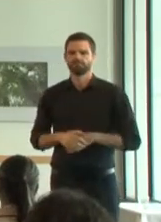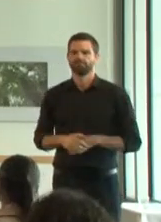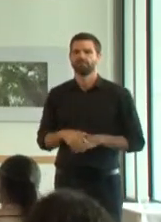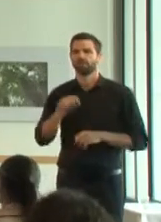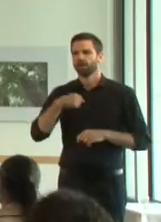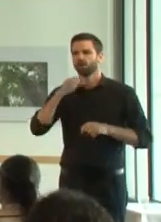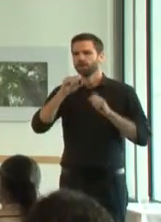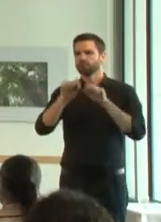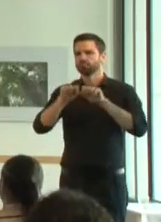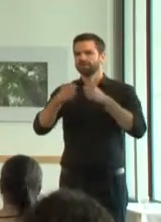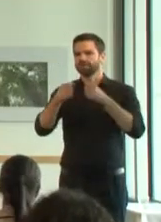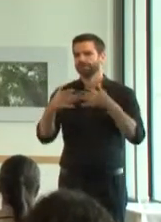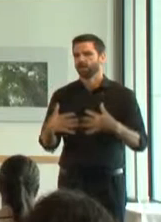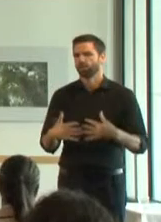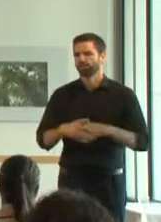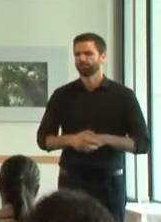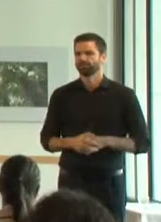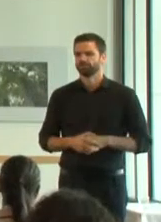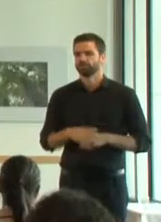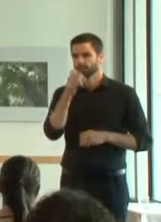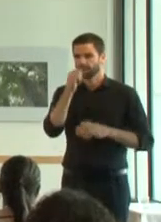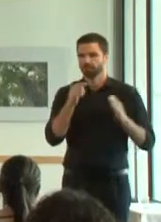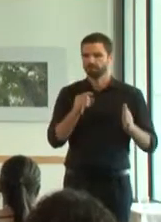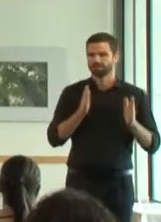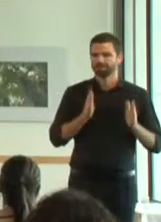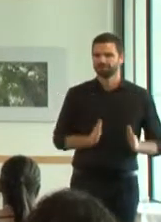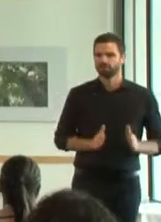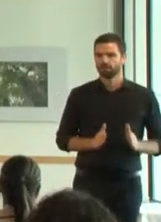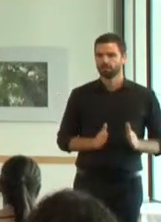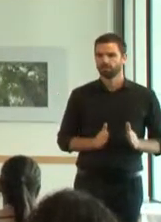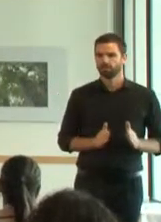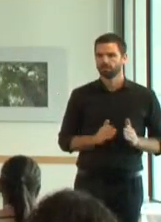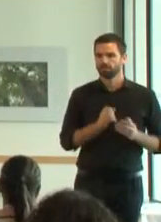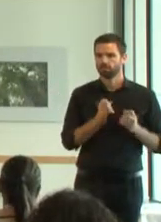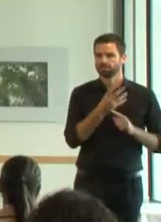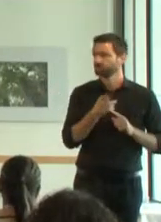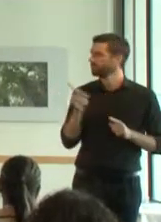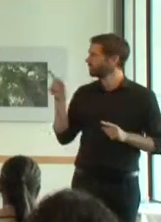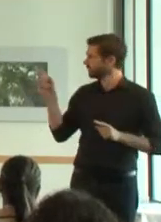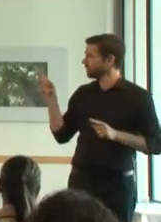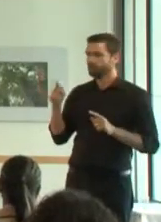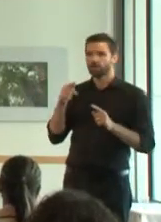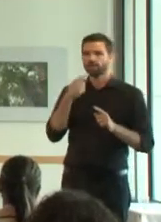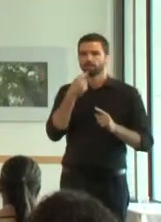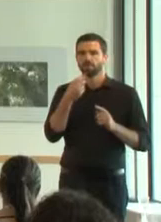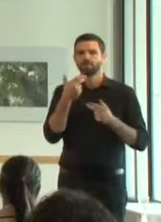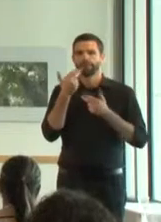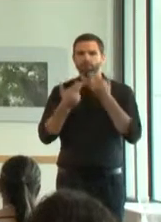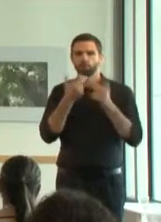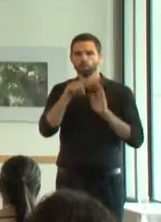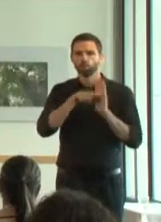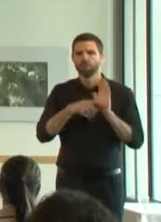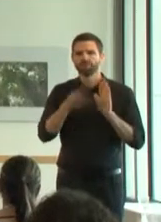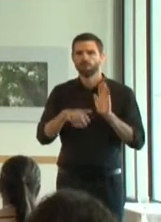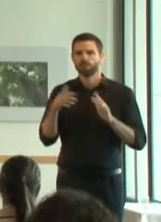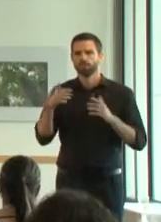to go into physical preservation. And can I just point out, by the way, this is the menu from the dinner when the All Blacks came back in 1905 and were